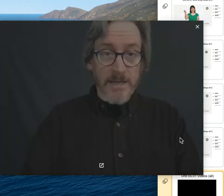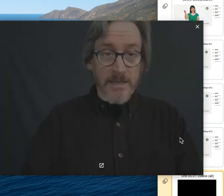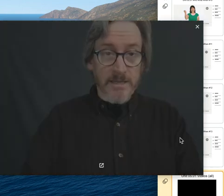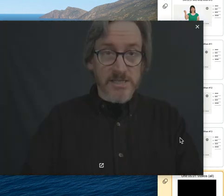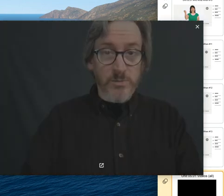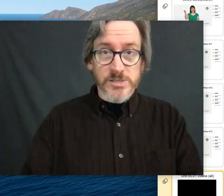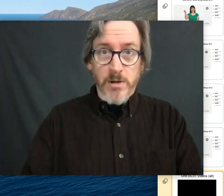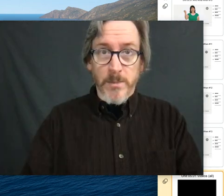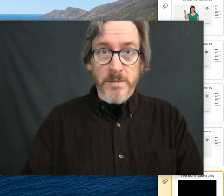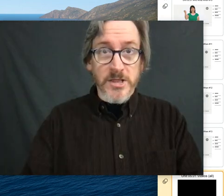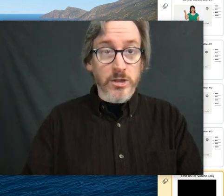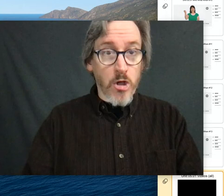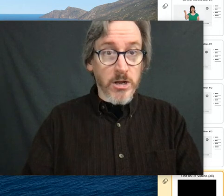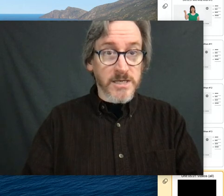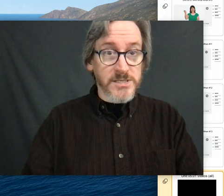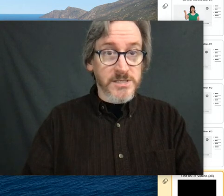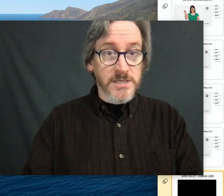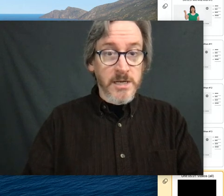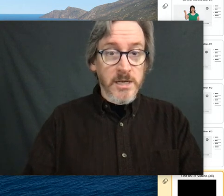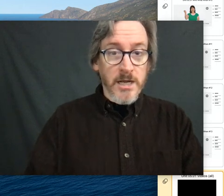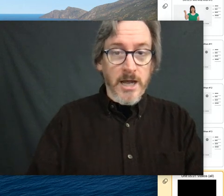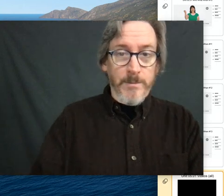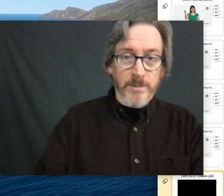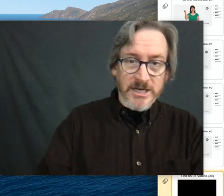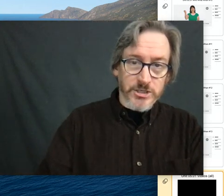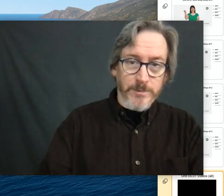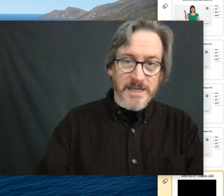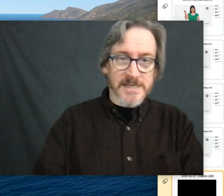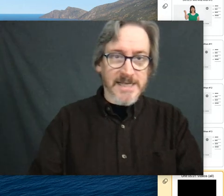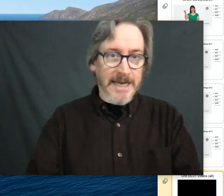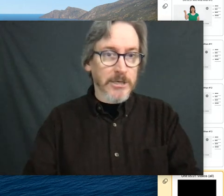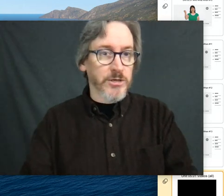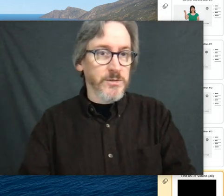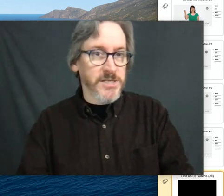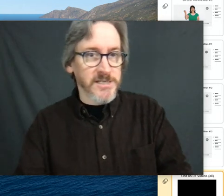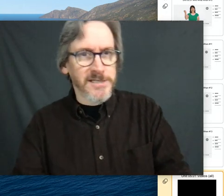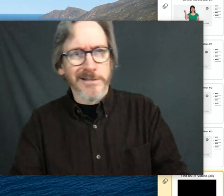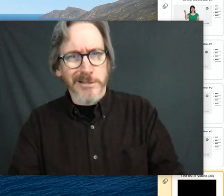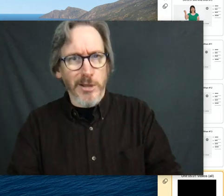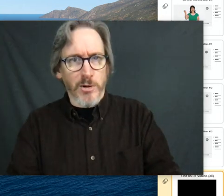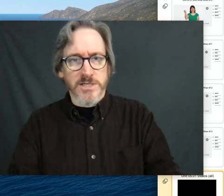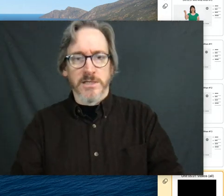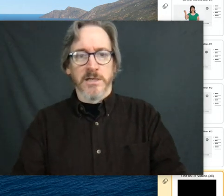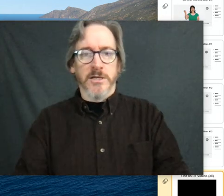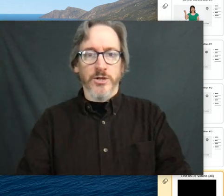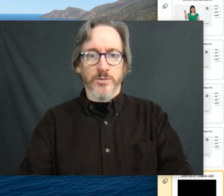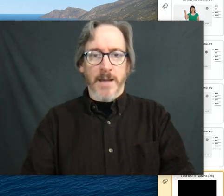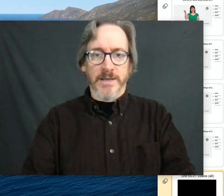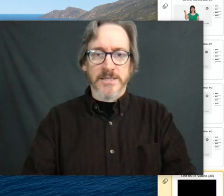and this one's probably the longest lecture because it introduces the most new topics.